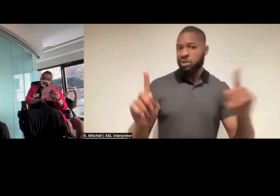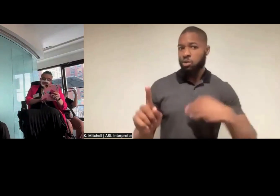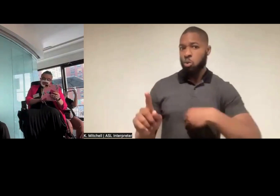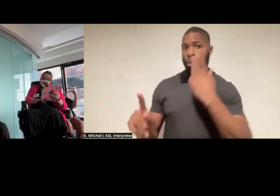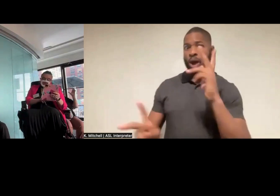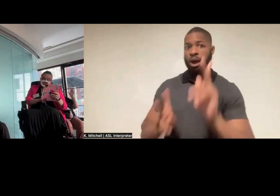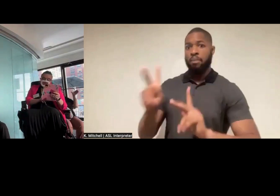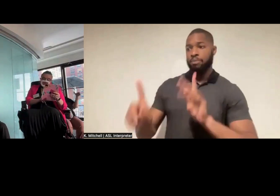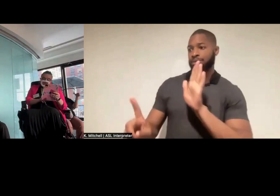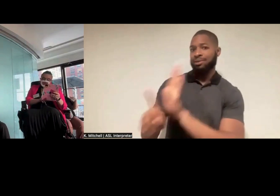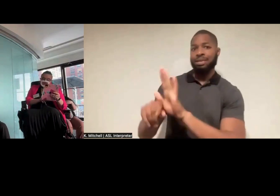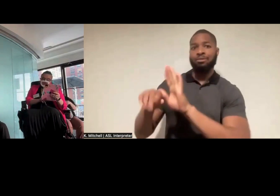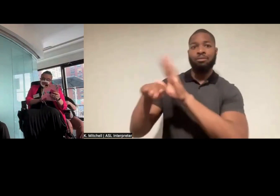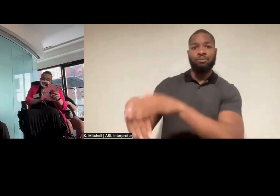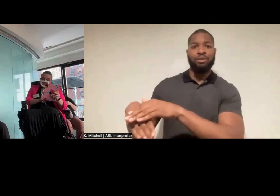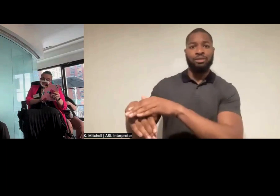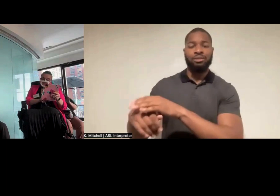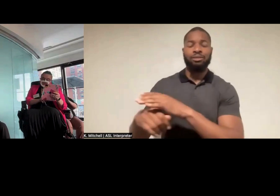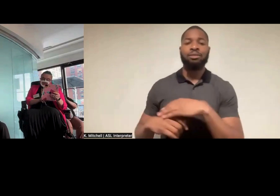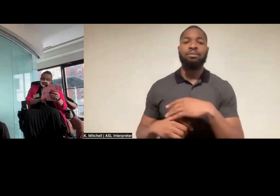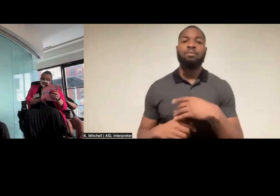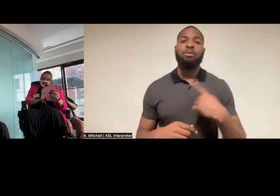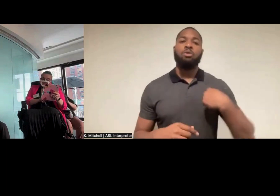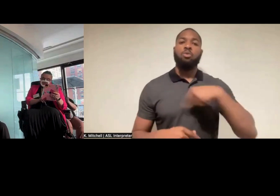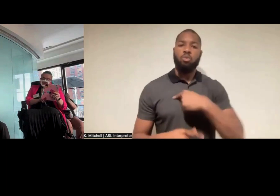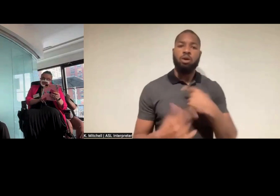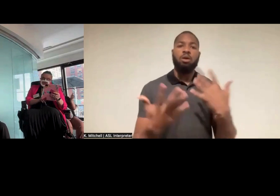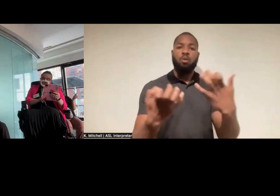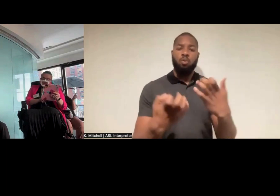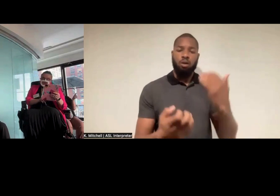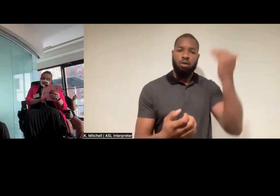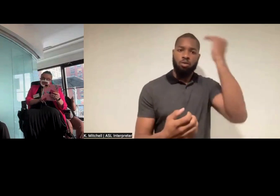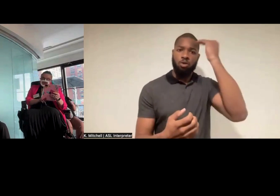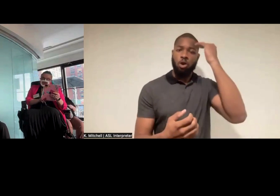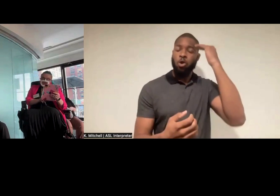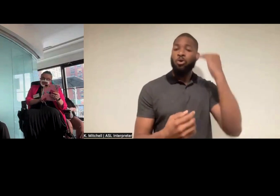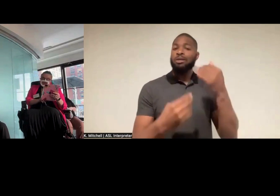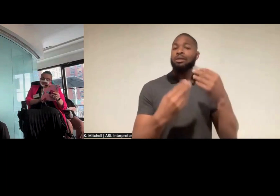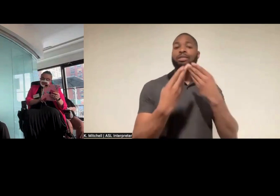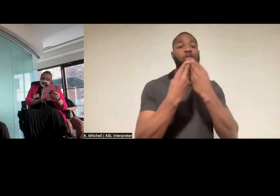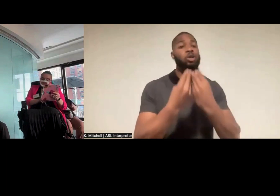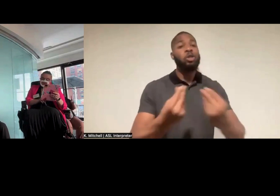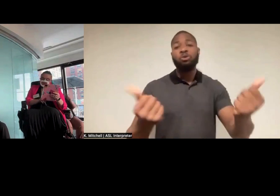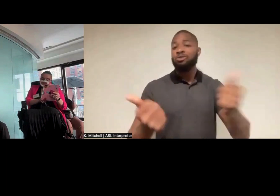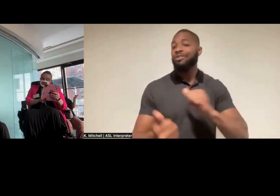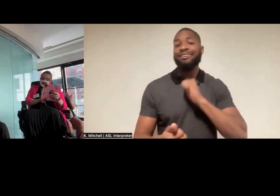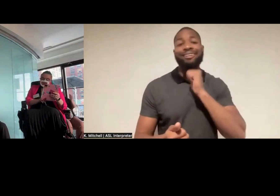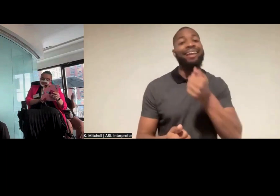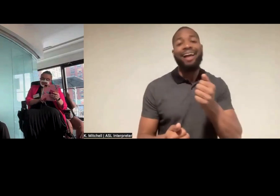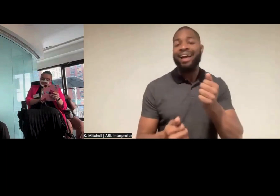ensures that solutions are not one-dimensional and that they